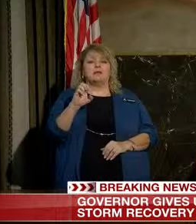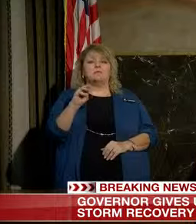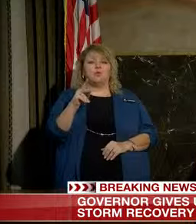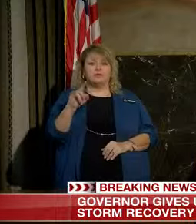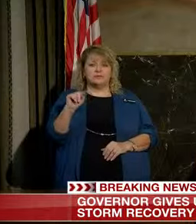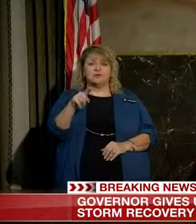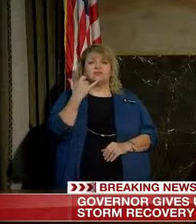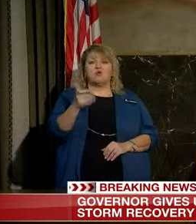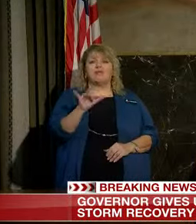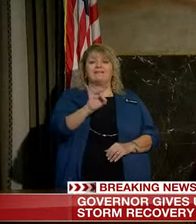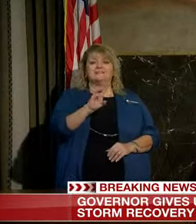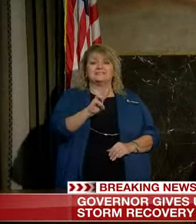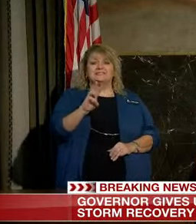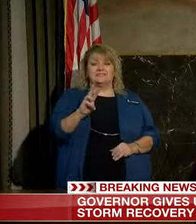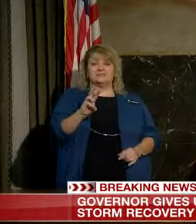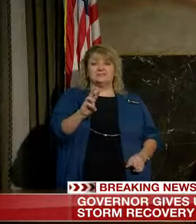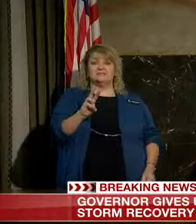calling